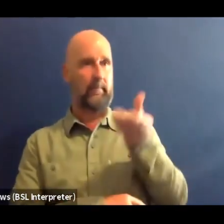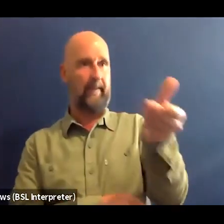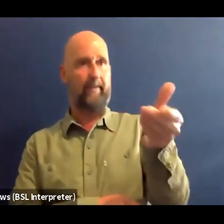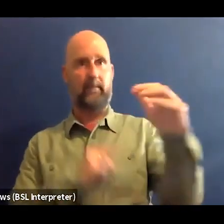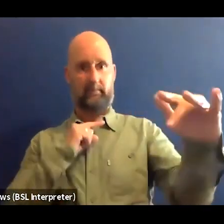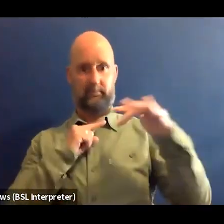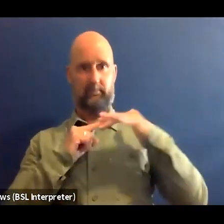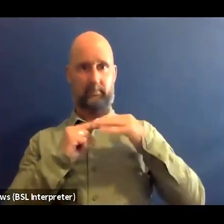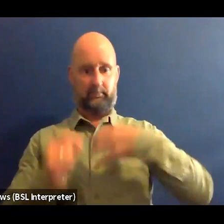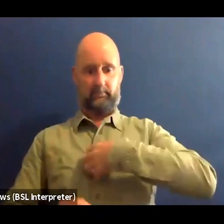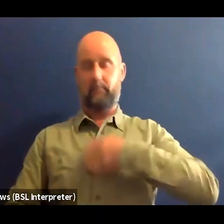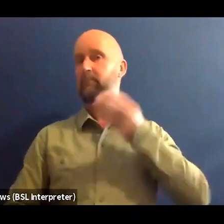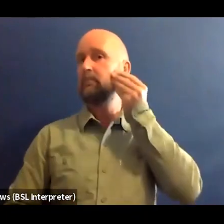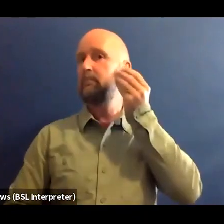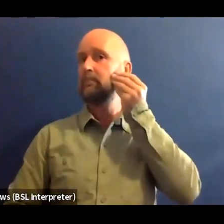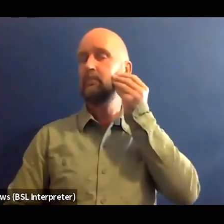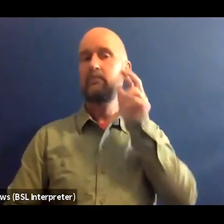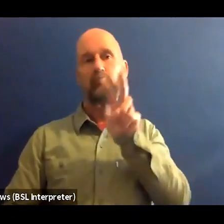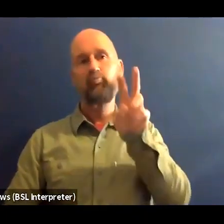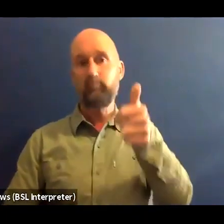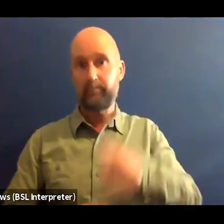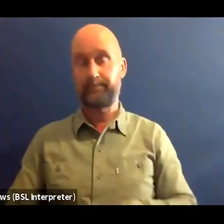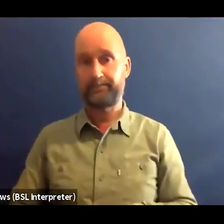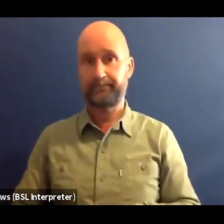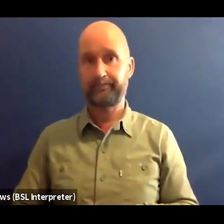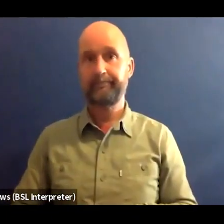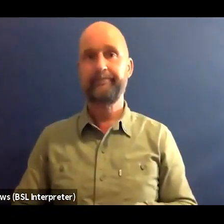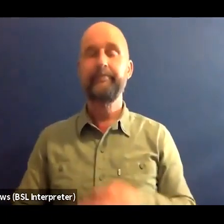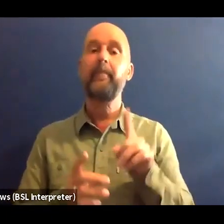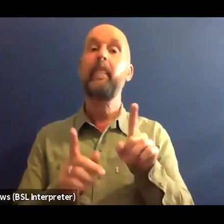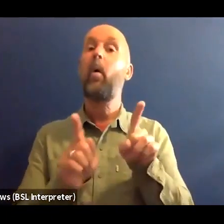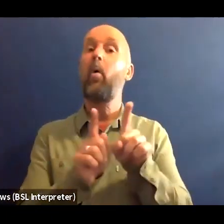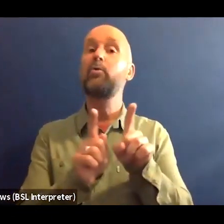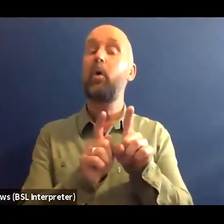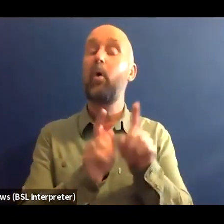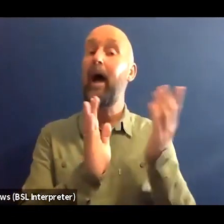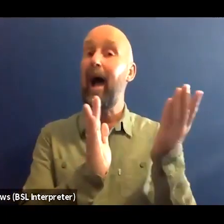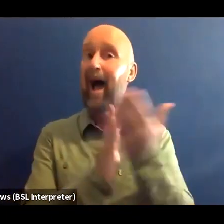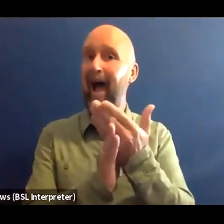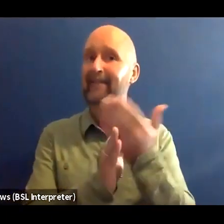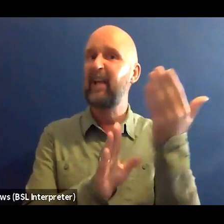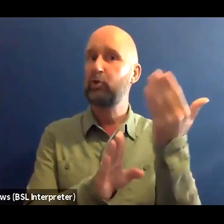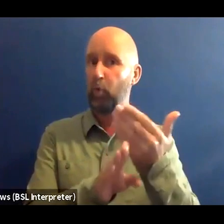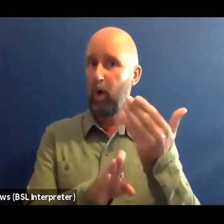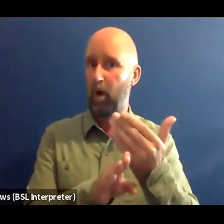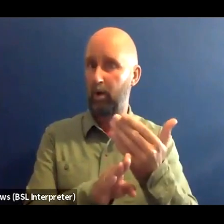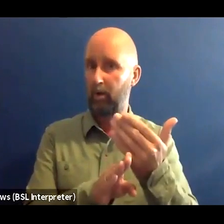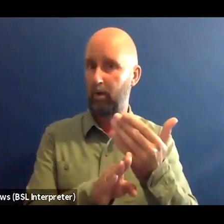and so I can kind of hear them. Access to work is something that would